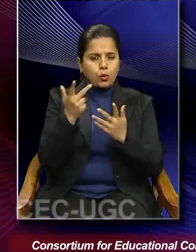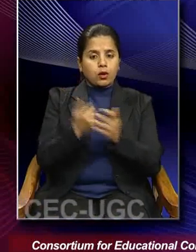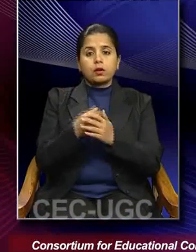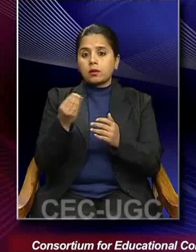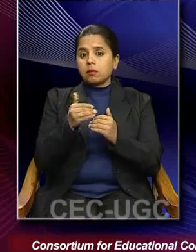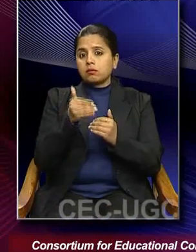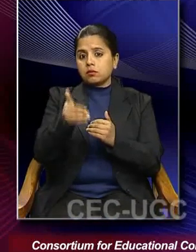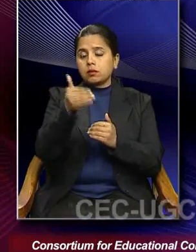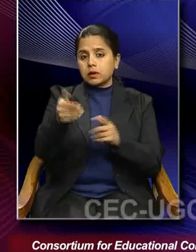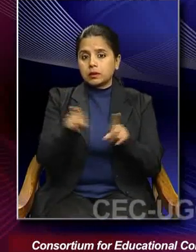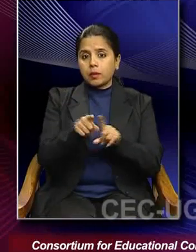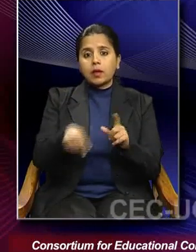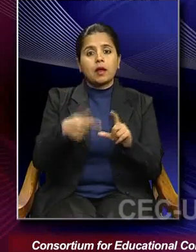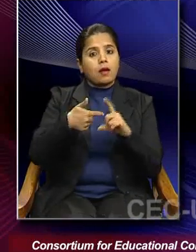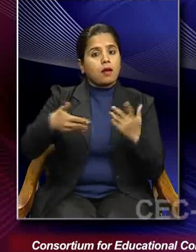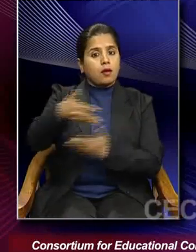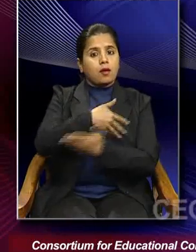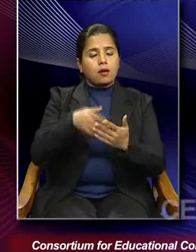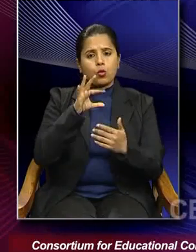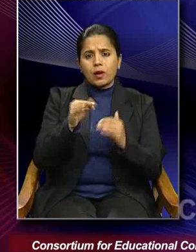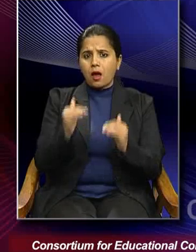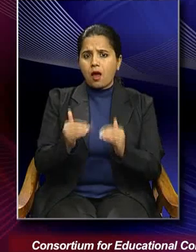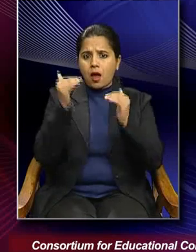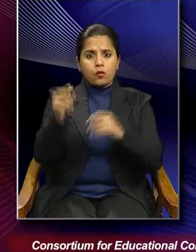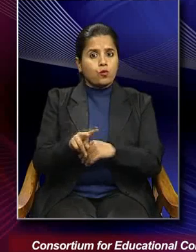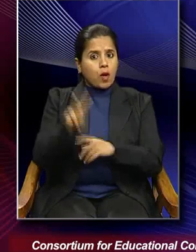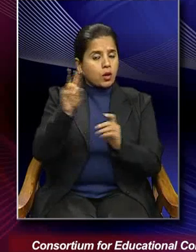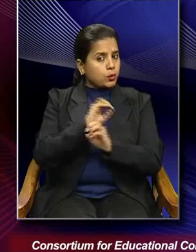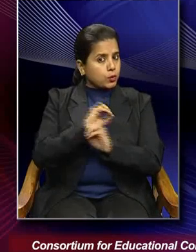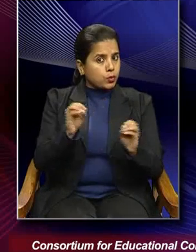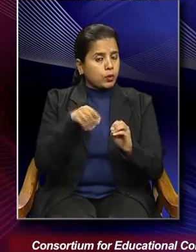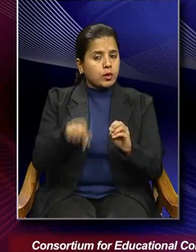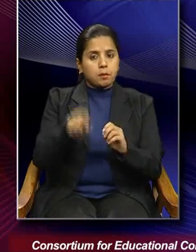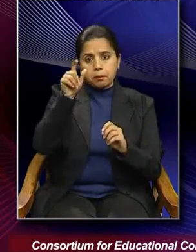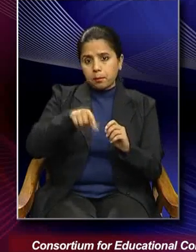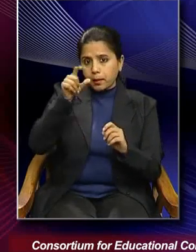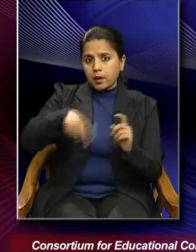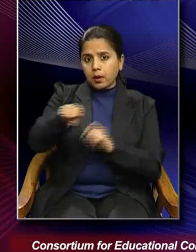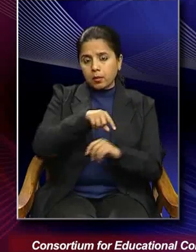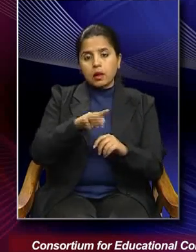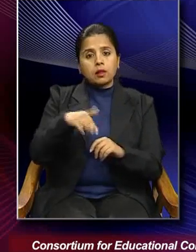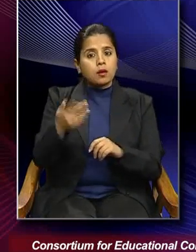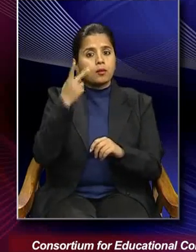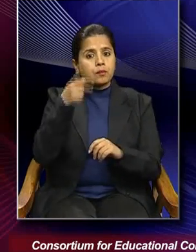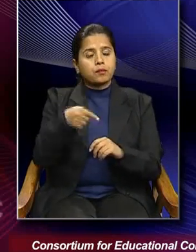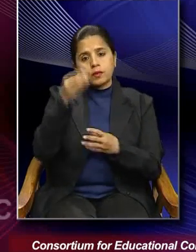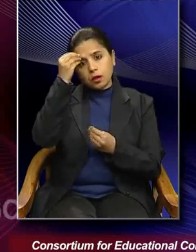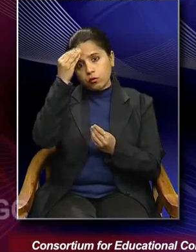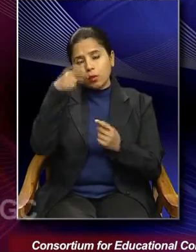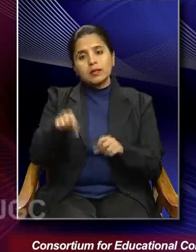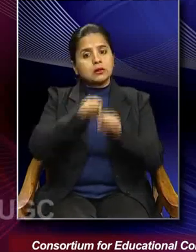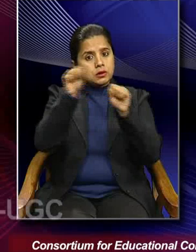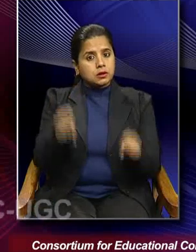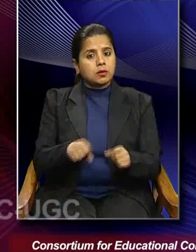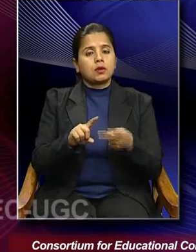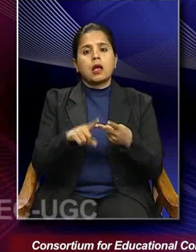Consequently, if environment is not highly valued by the individual, then the information system, then